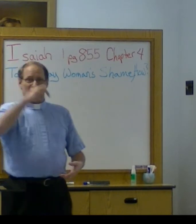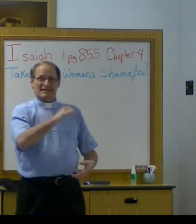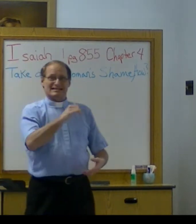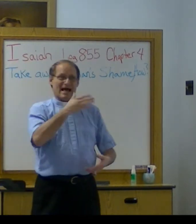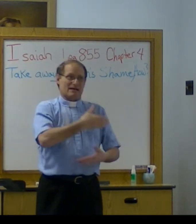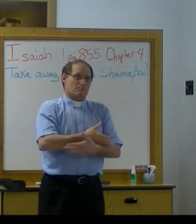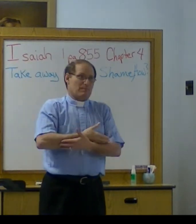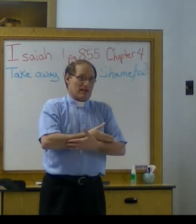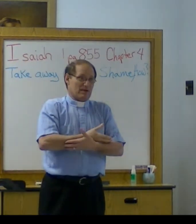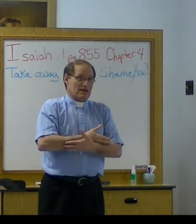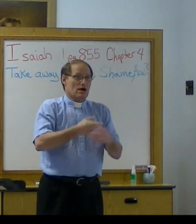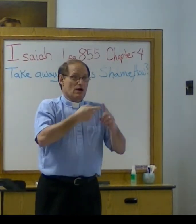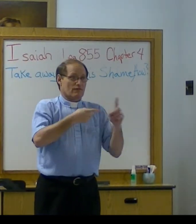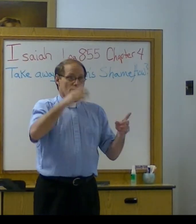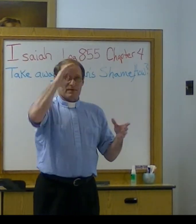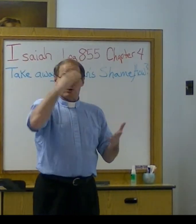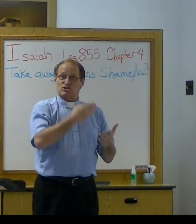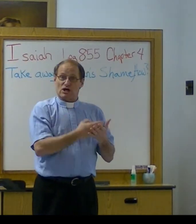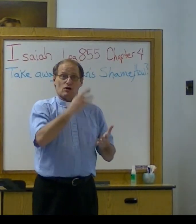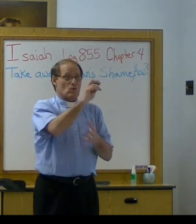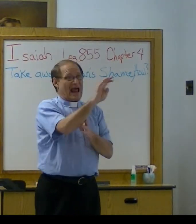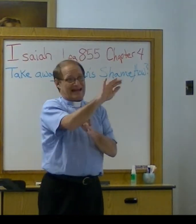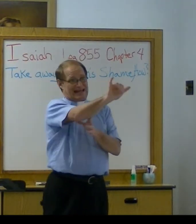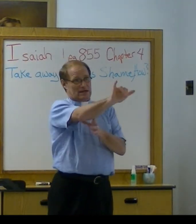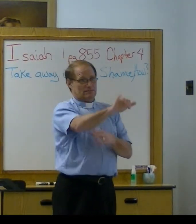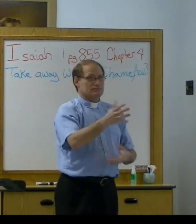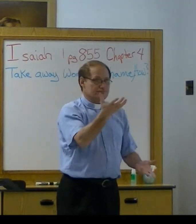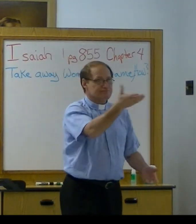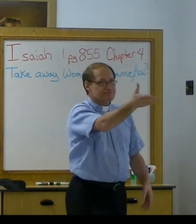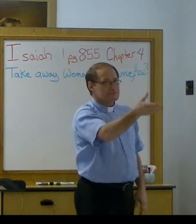baptized that baby from their son Randy.